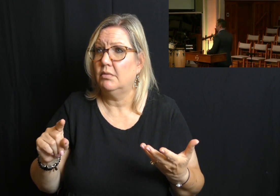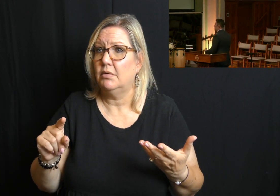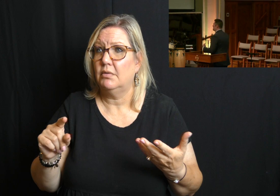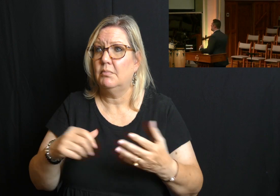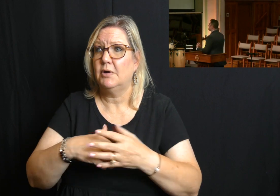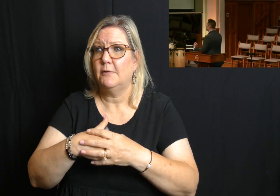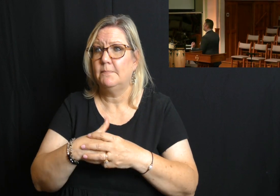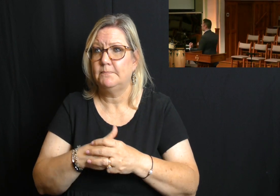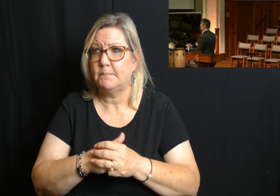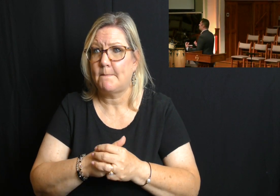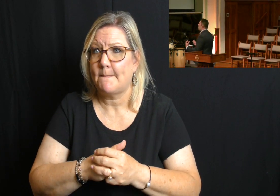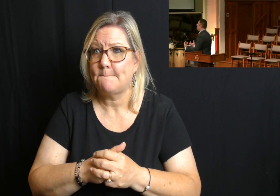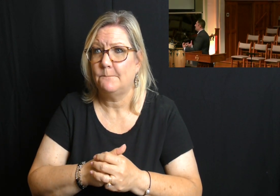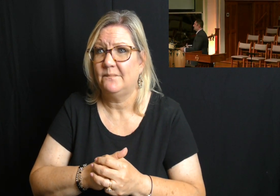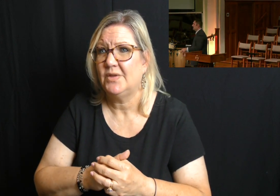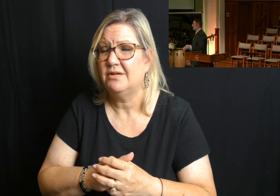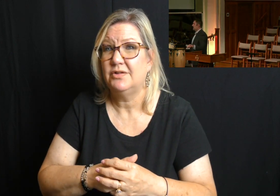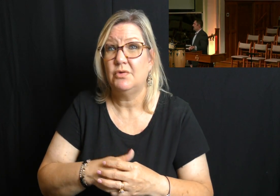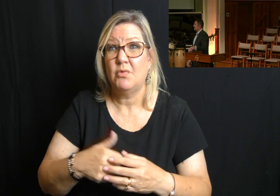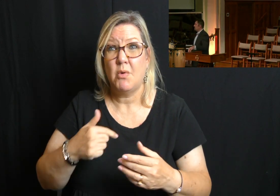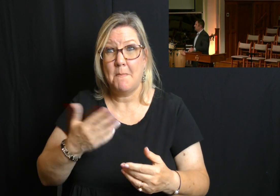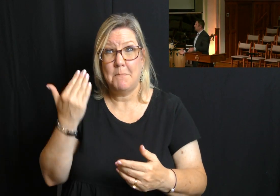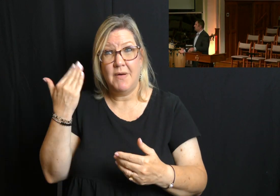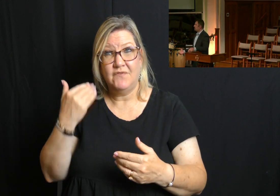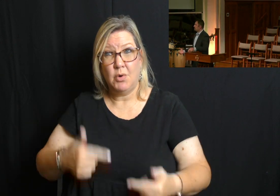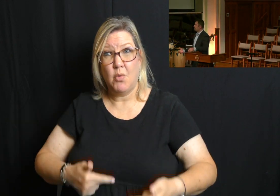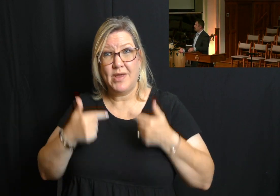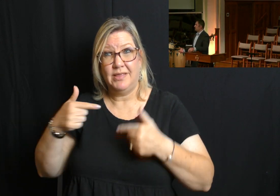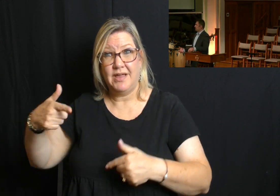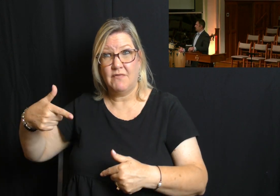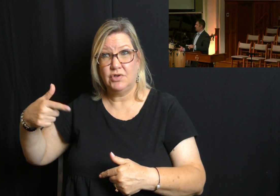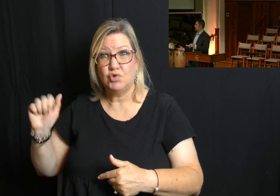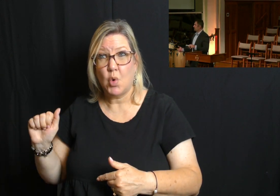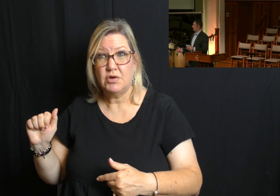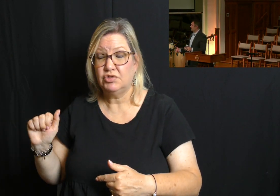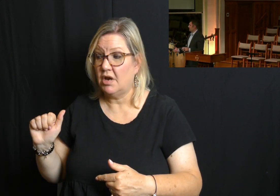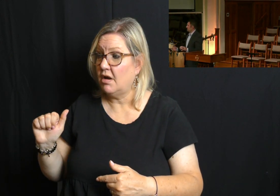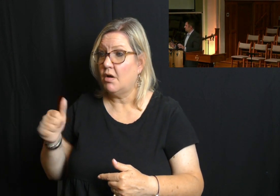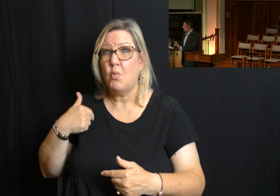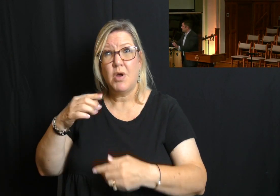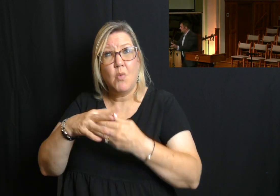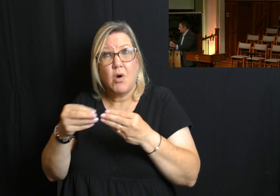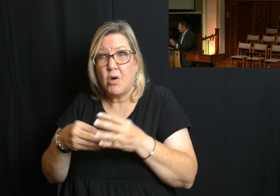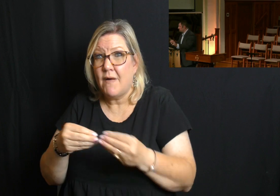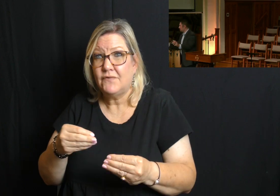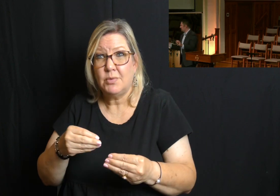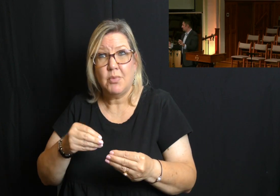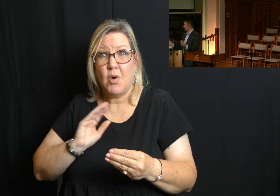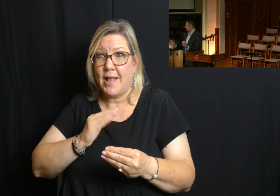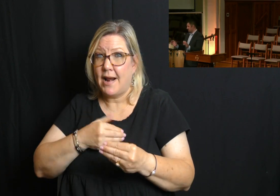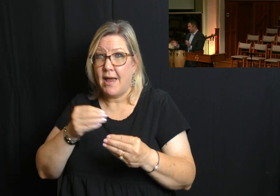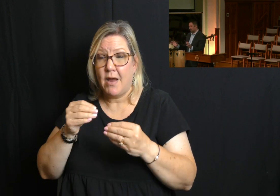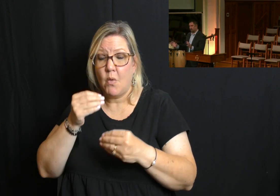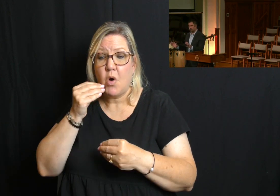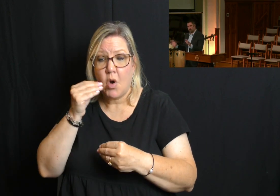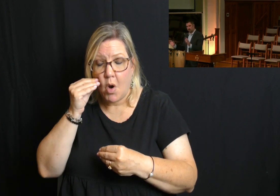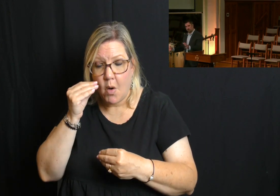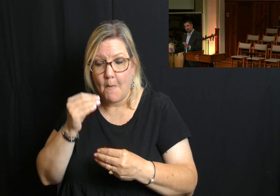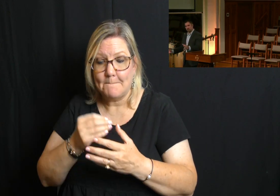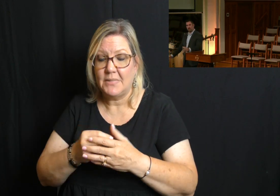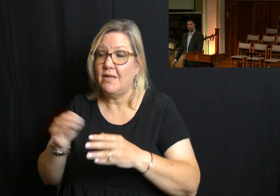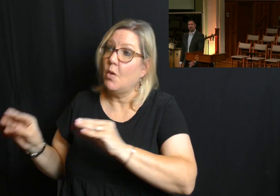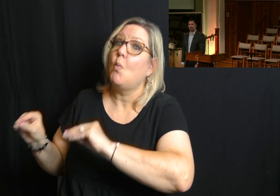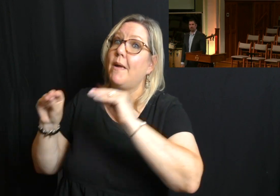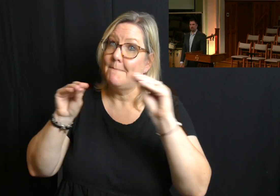own home. We loved our home. It was amazing. And then here we are in a foreign land for us still. I mean, we're